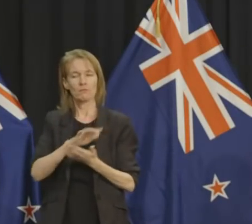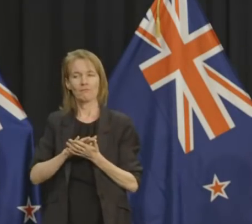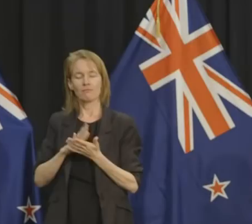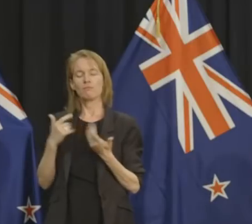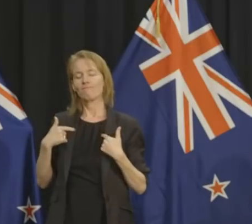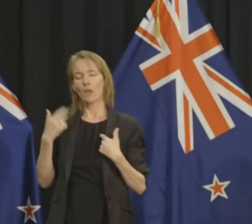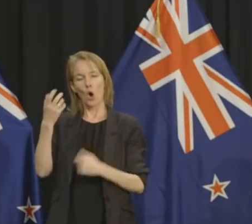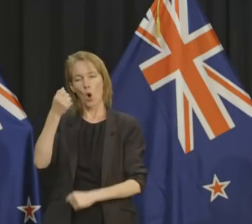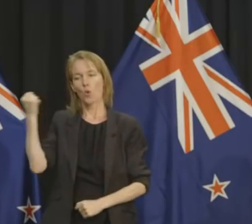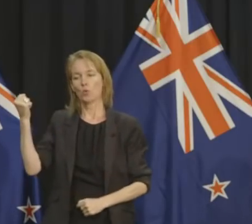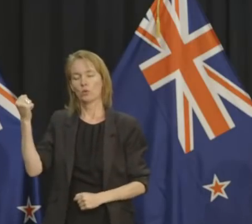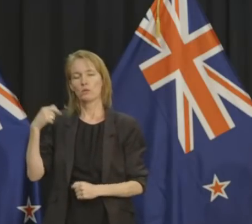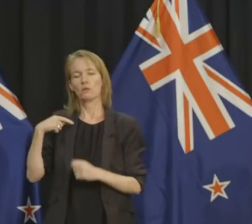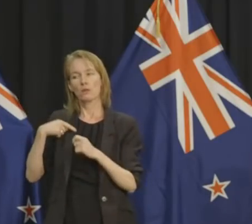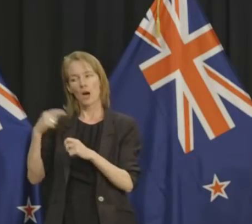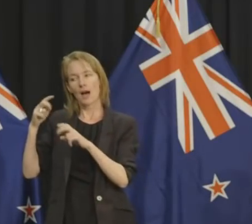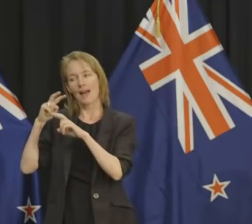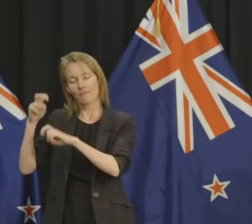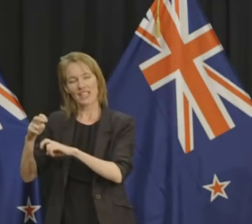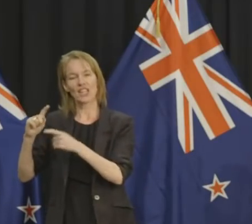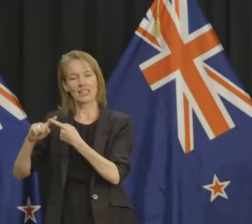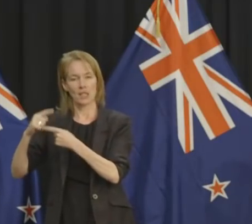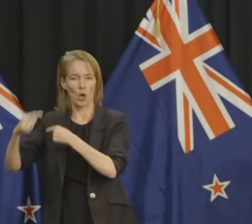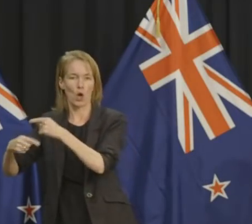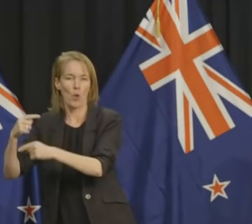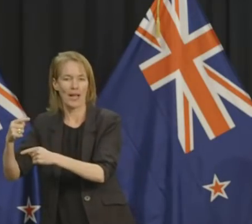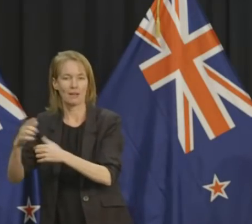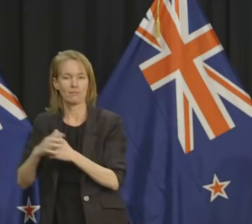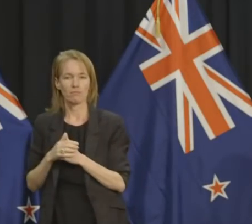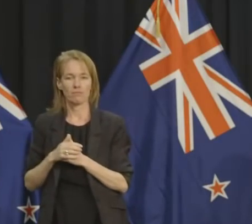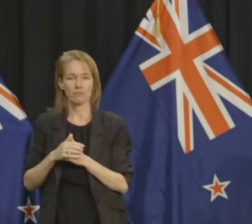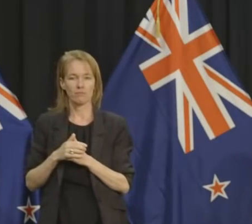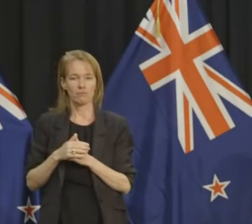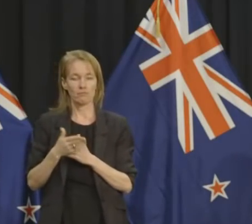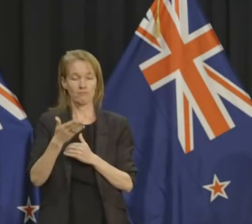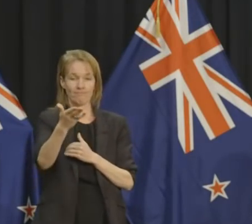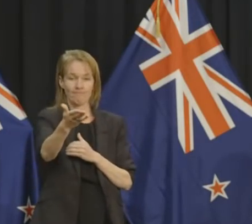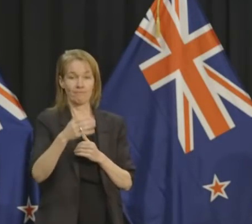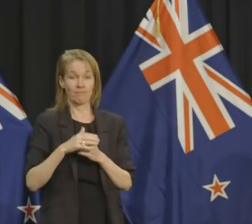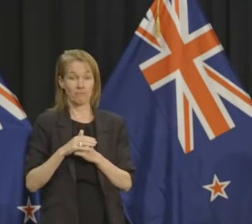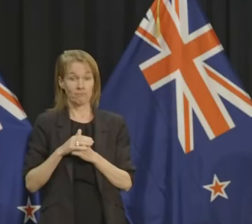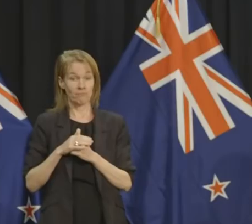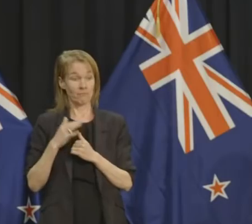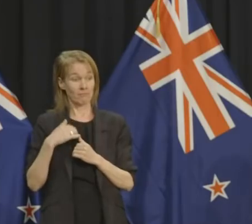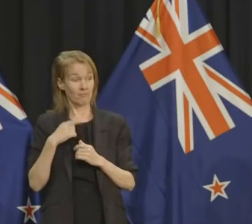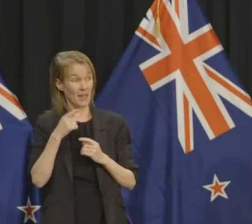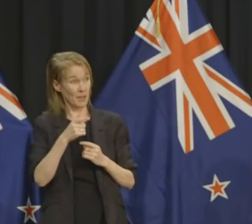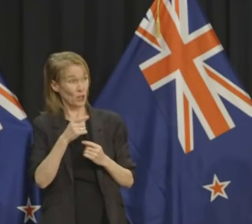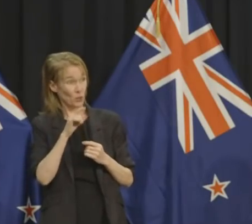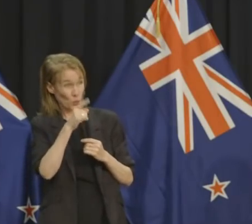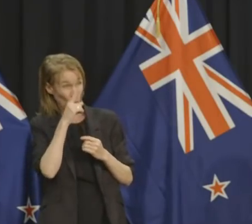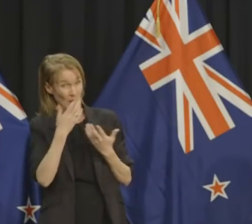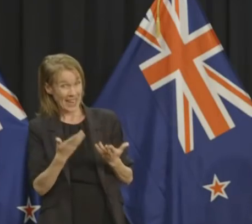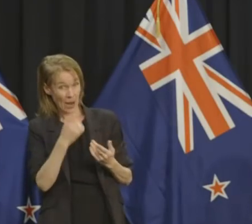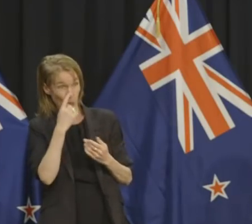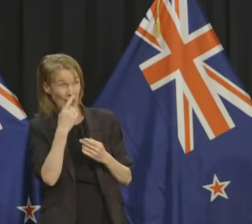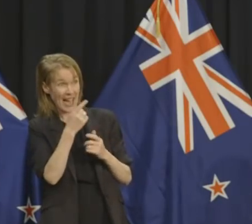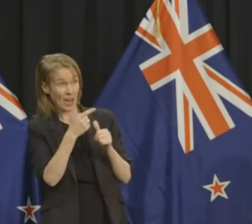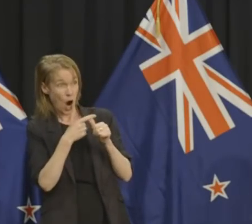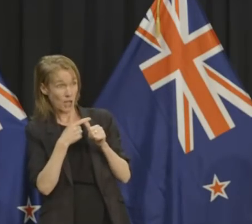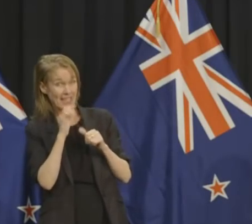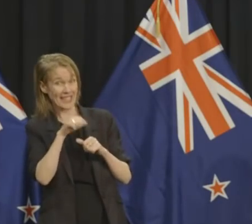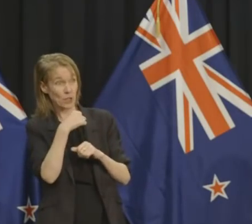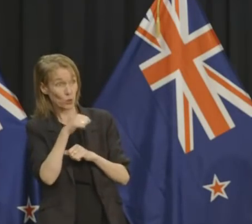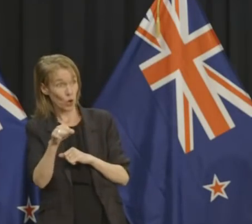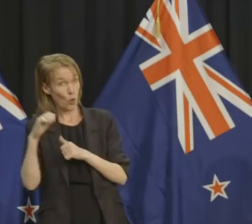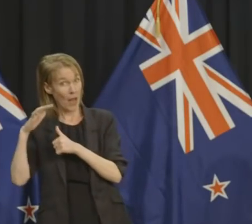report actually says. Can you say yes or no whether the Auckland Rescue Helicopter Trust should have had that information? Look, that is one of the things that the investigation will look